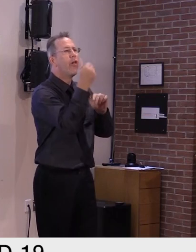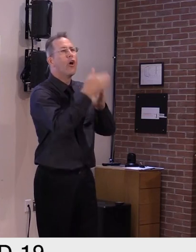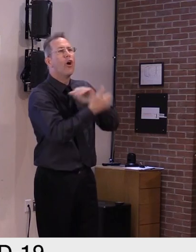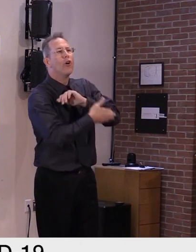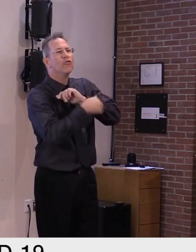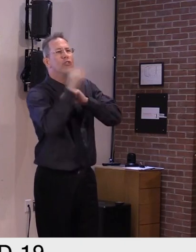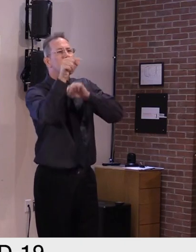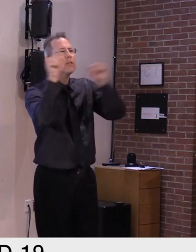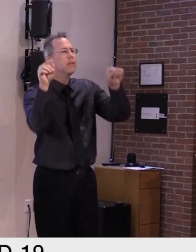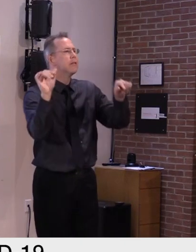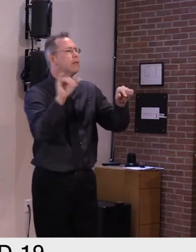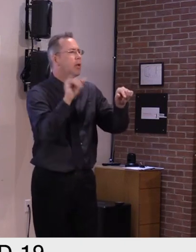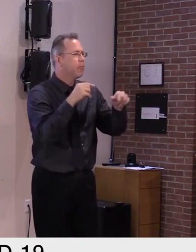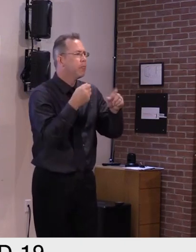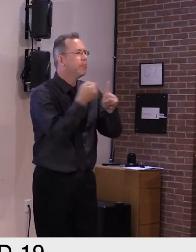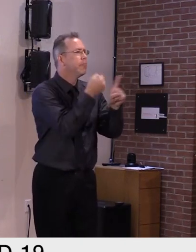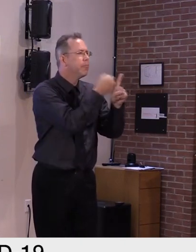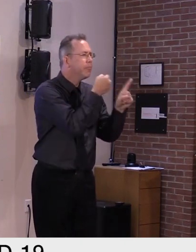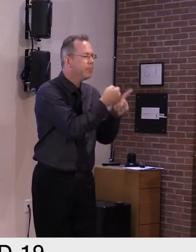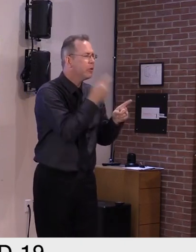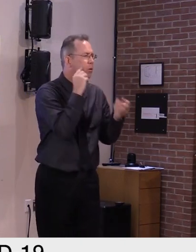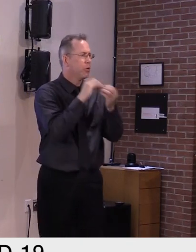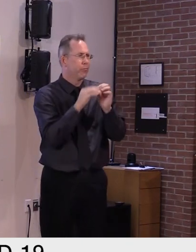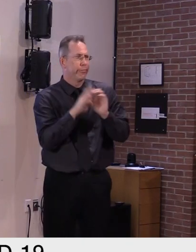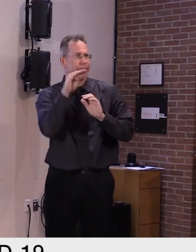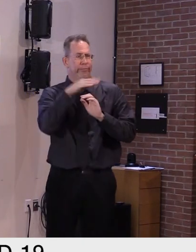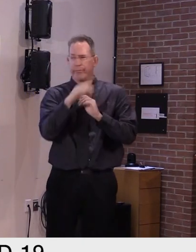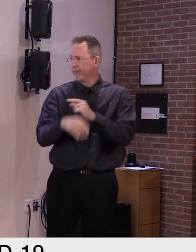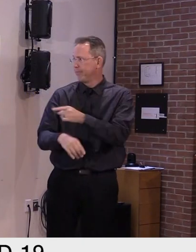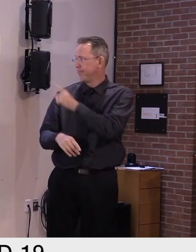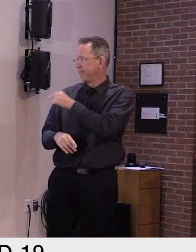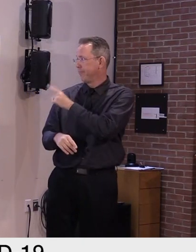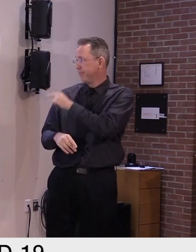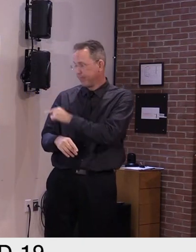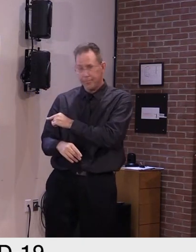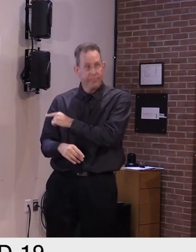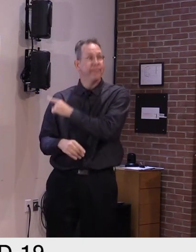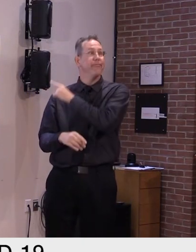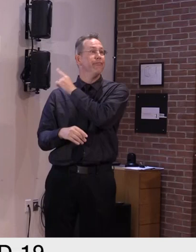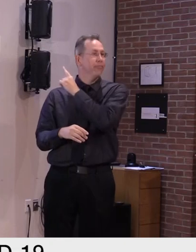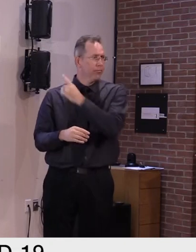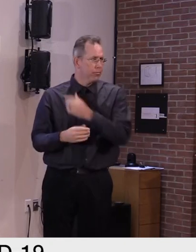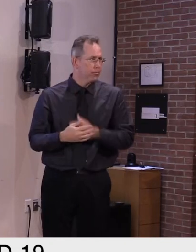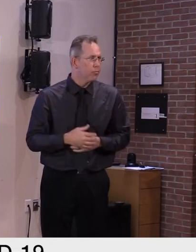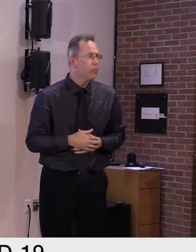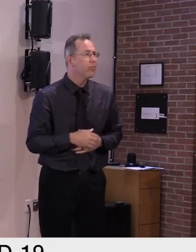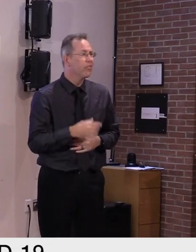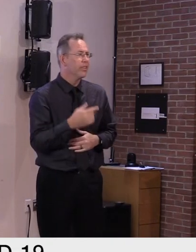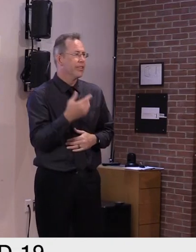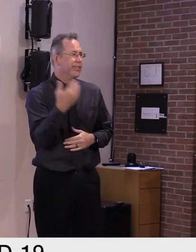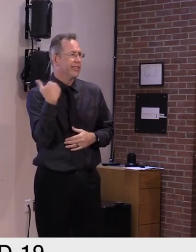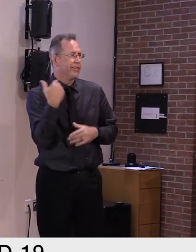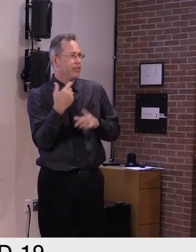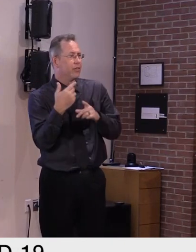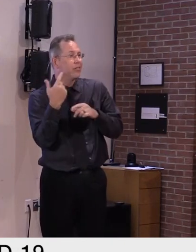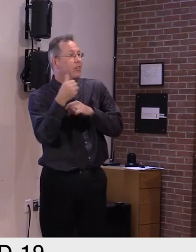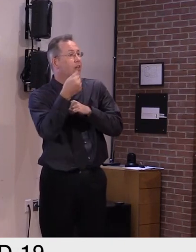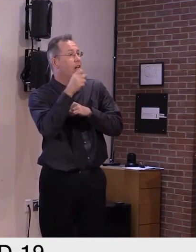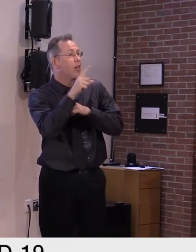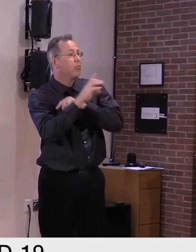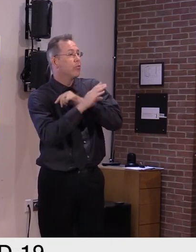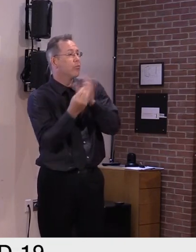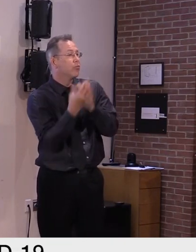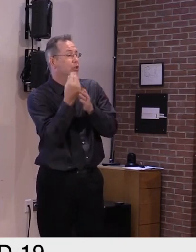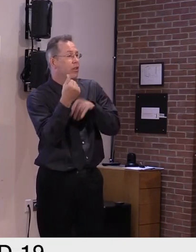have talked about in the past. The first peak that was sometime in early to mid-April, that second peak that was right about the middle part of